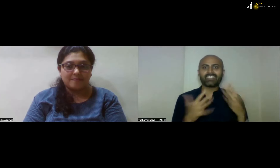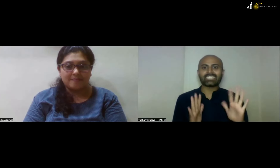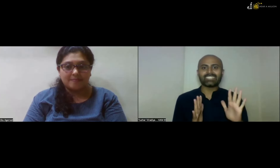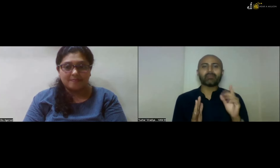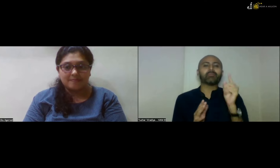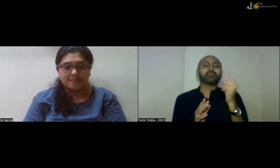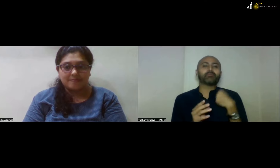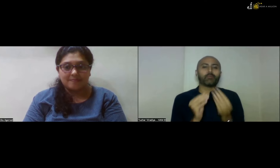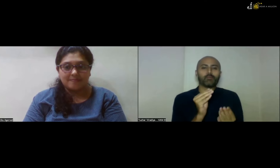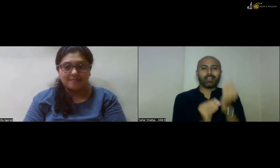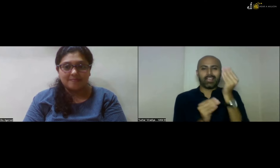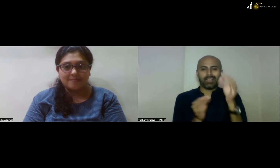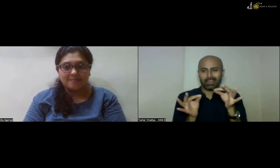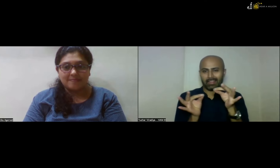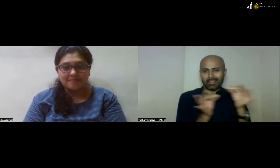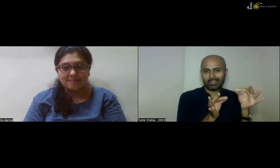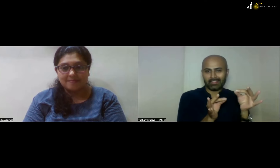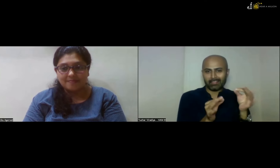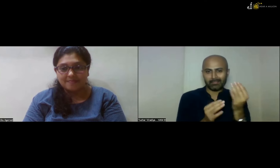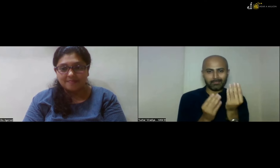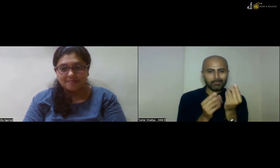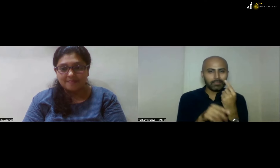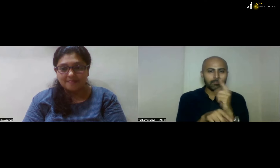So I think we are